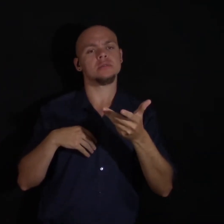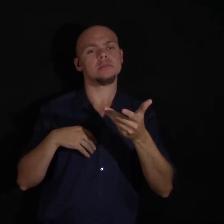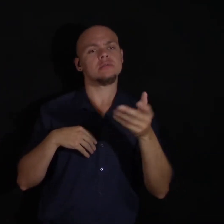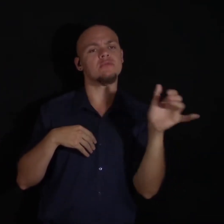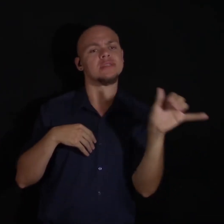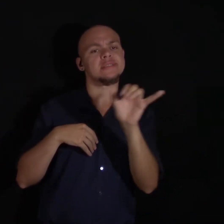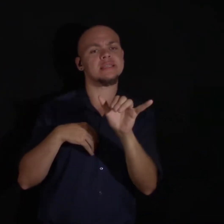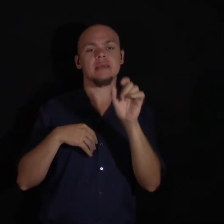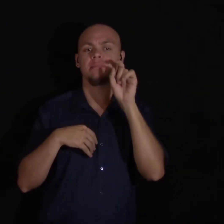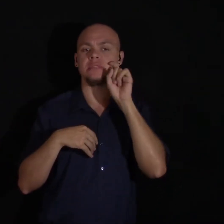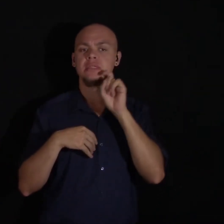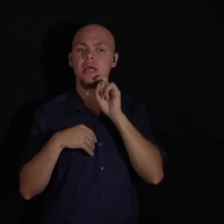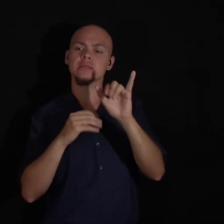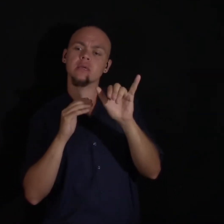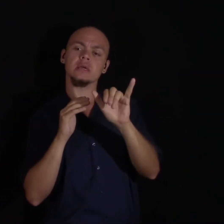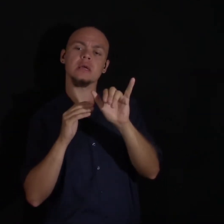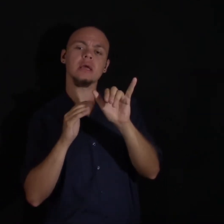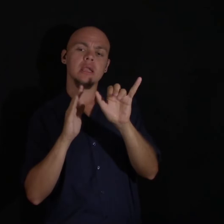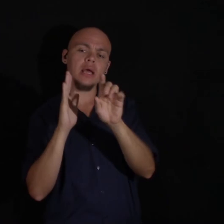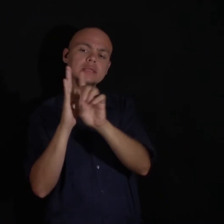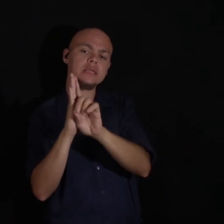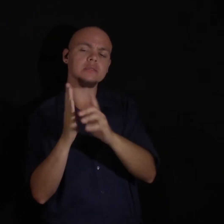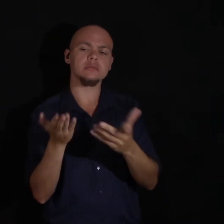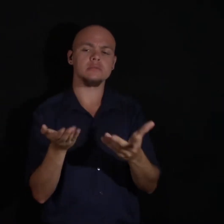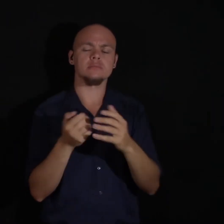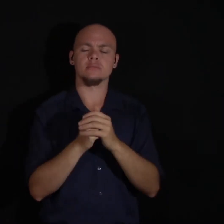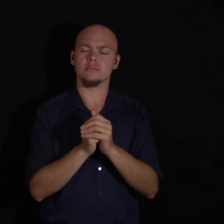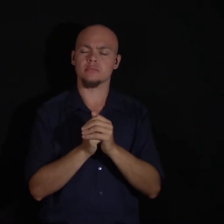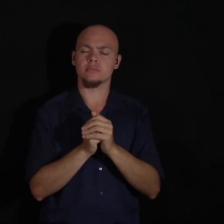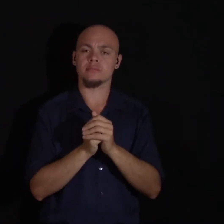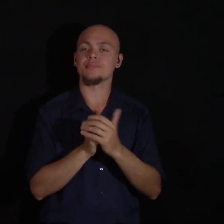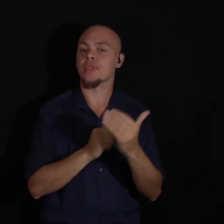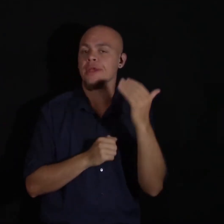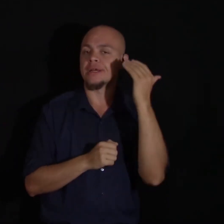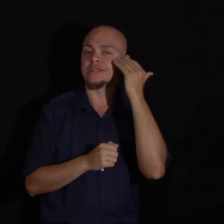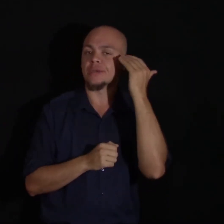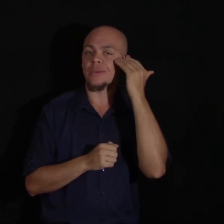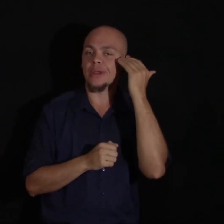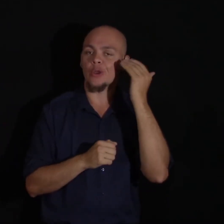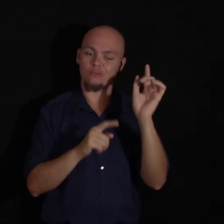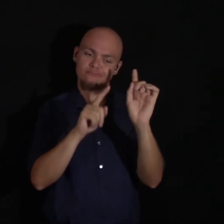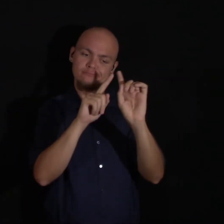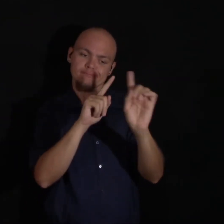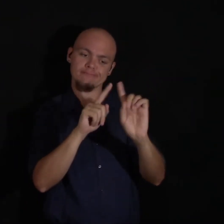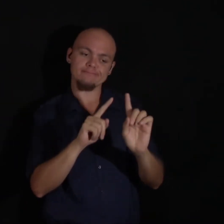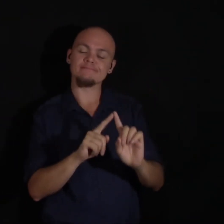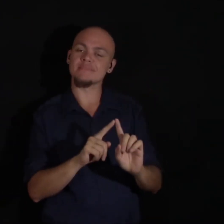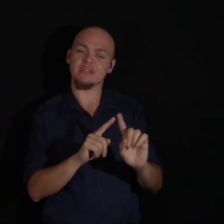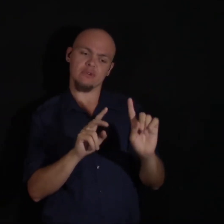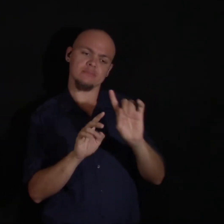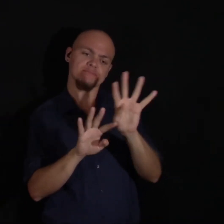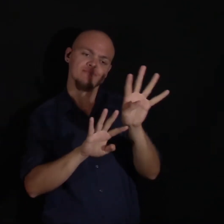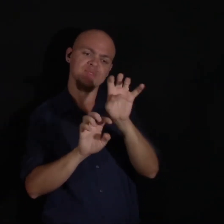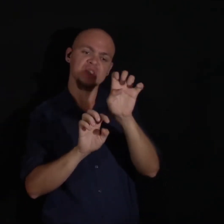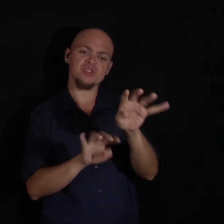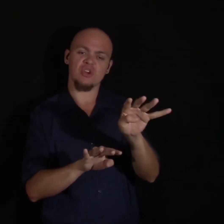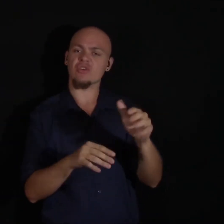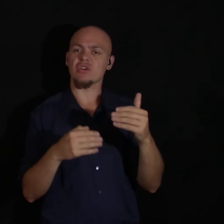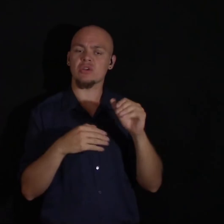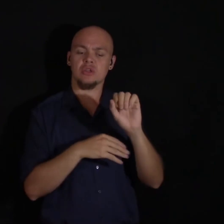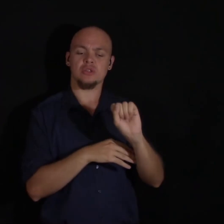sexuality? Now, we already know, thanks to a host of different sex surveys,